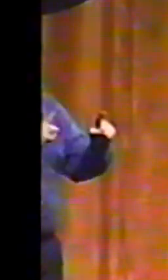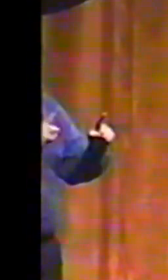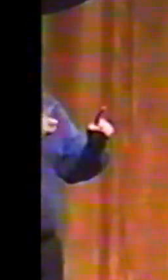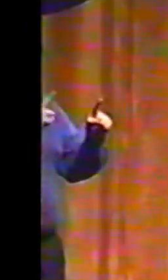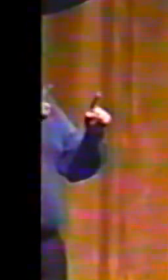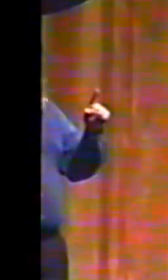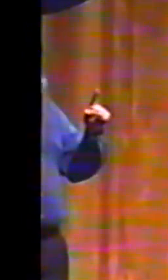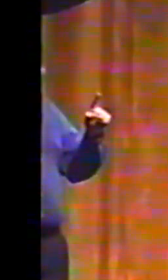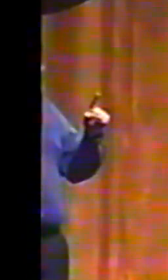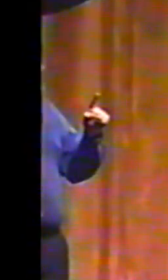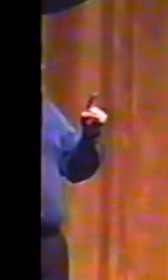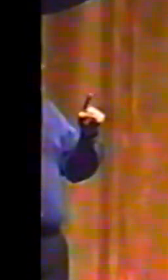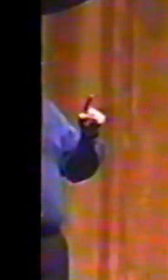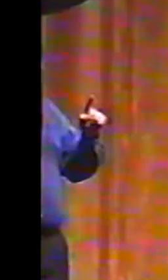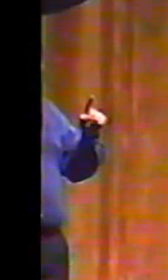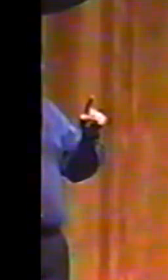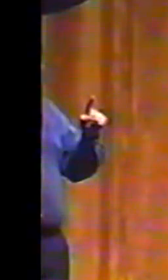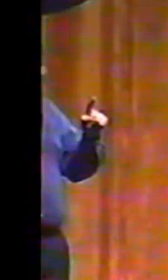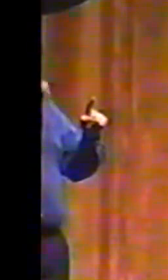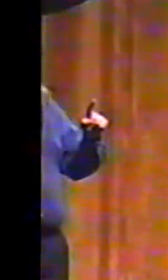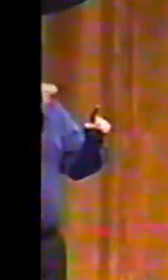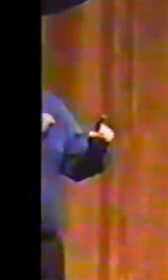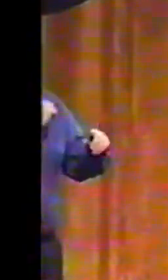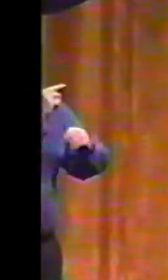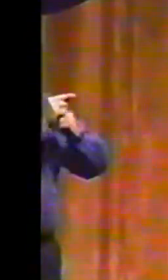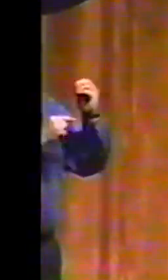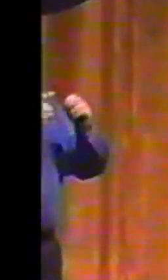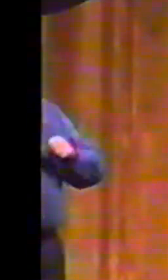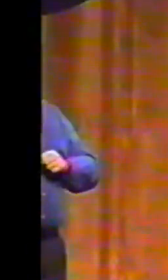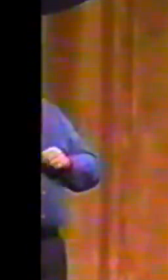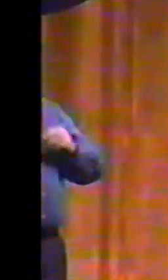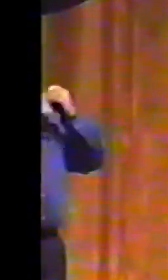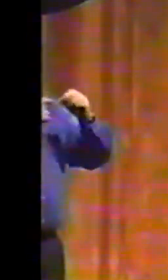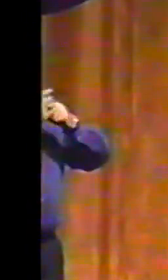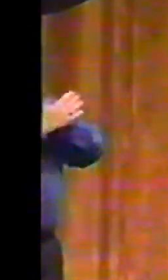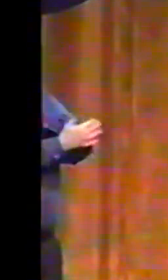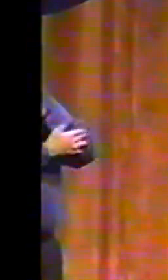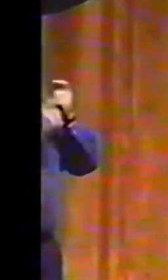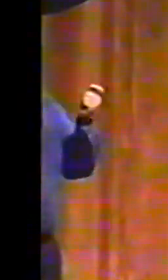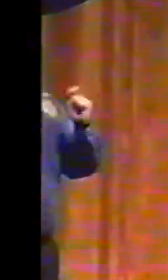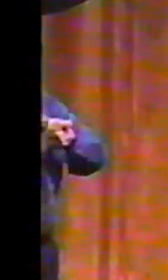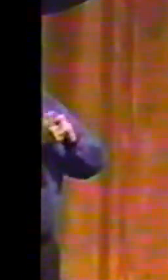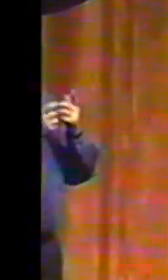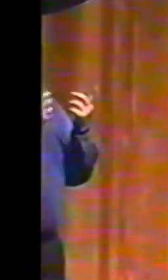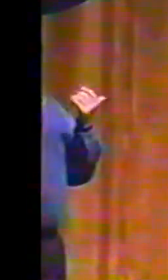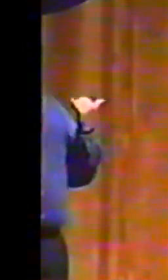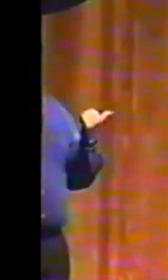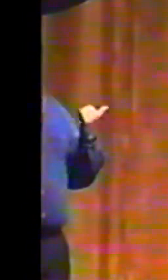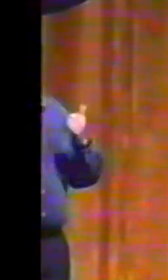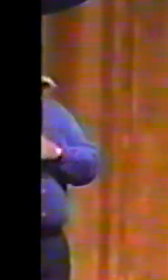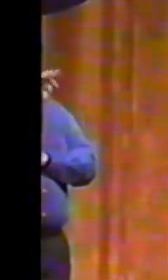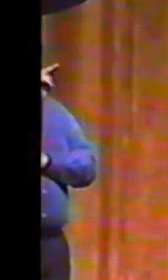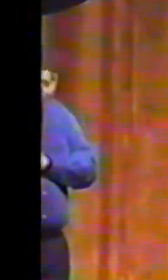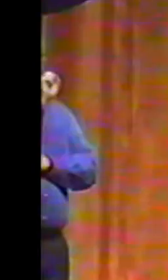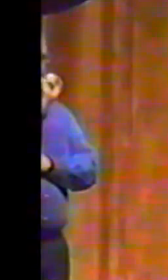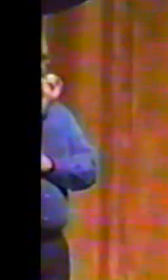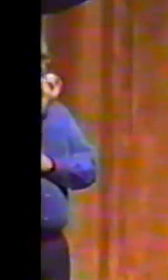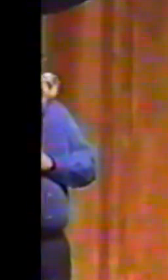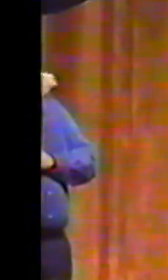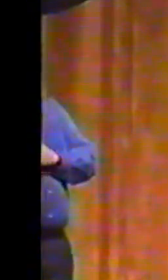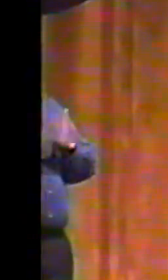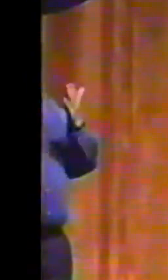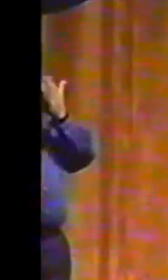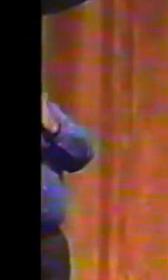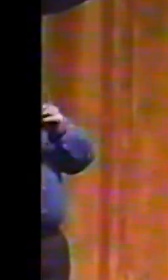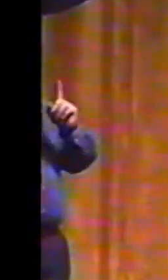quite a bit, and with INS, they've got new questions for INS officials with visas, especially student visas, I know have been